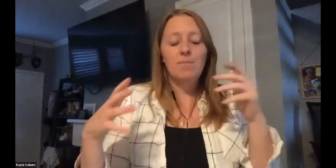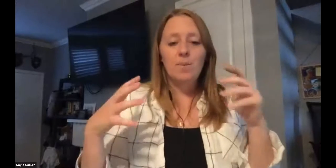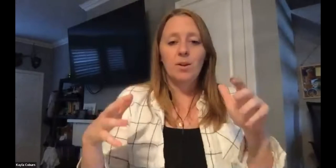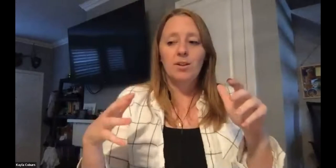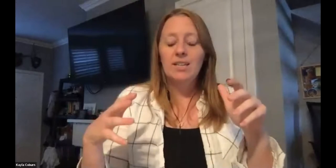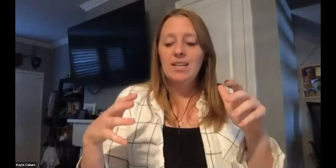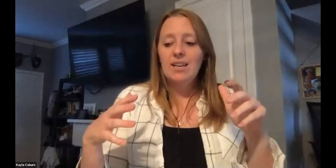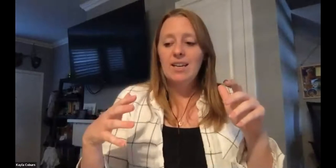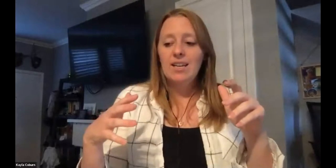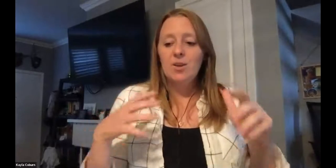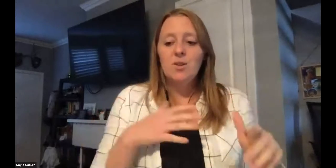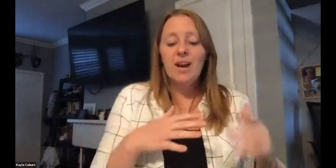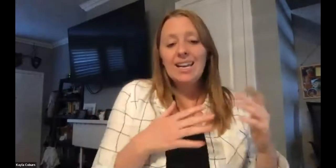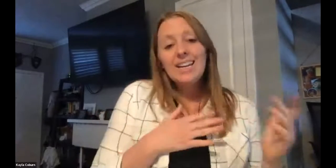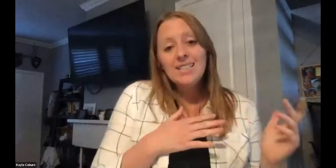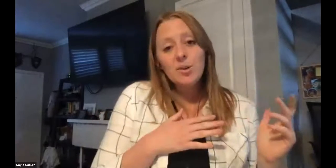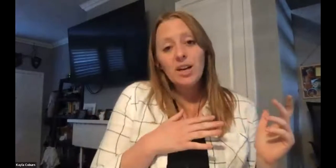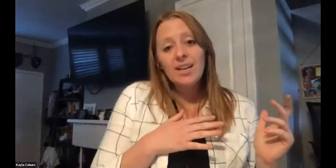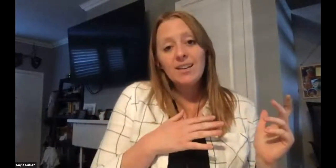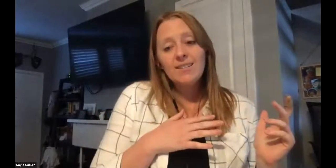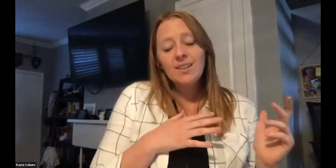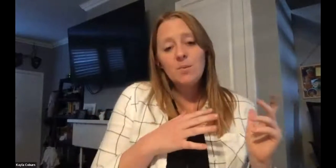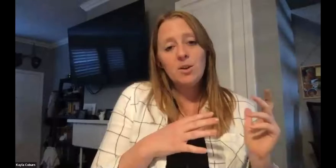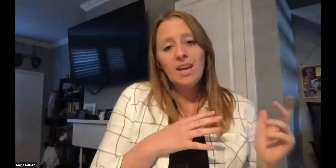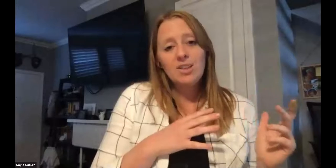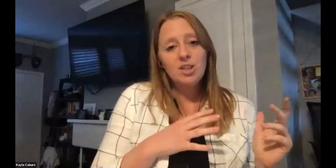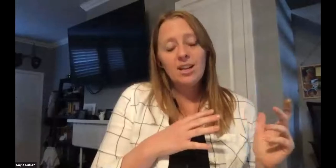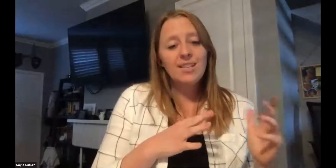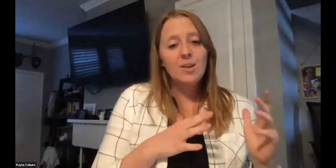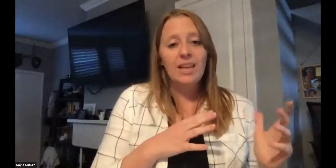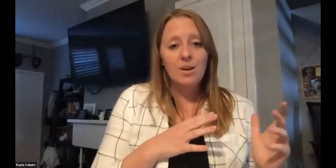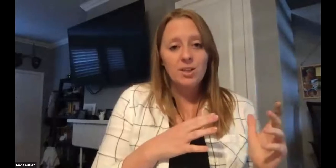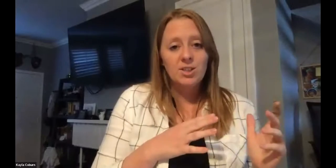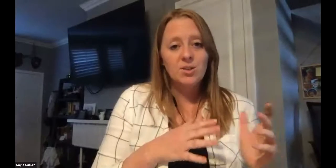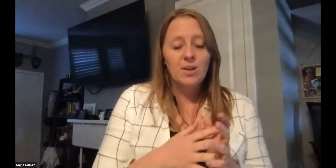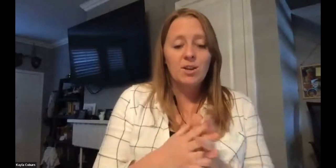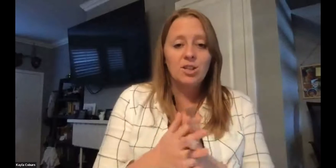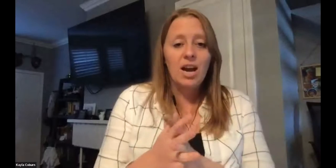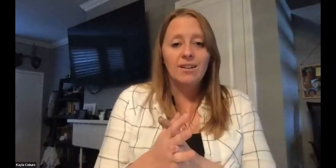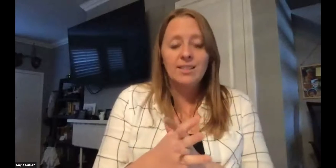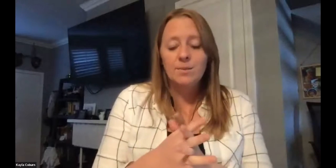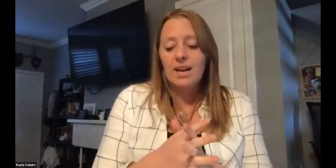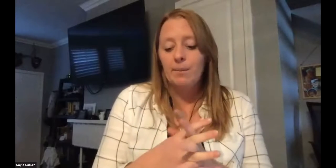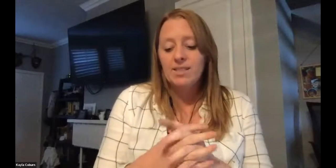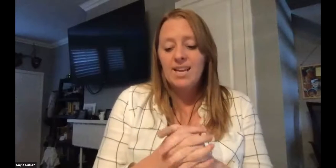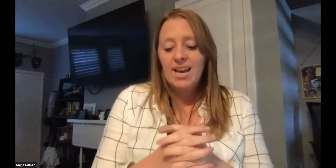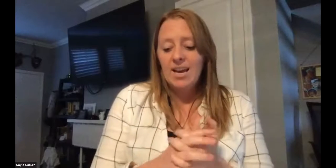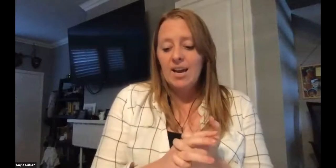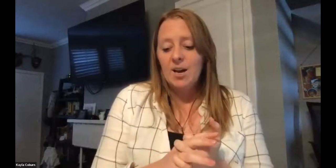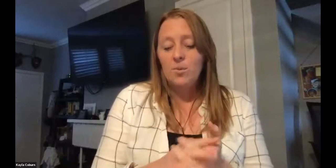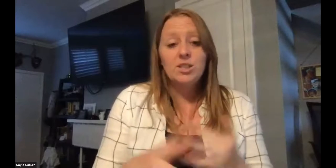lot of people, you kind of get a secret communication, a secret language with your child